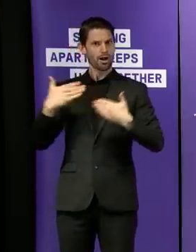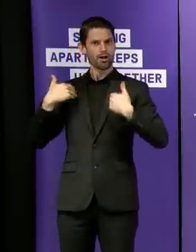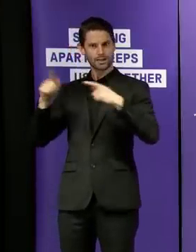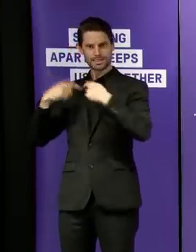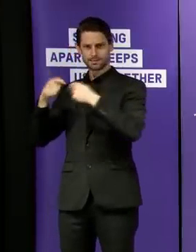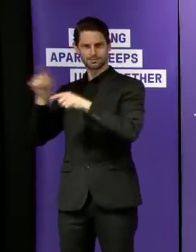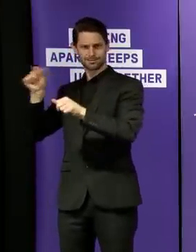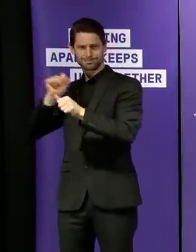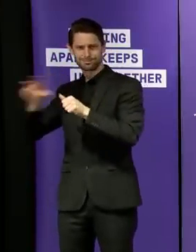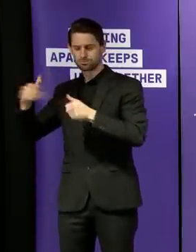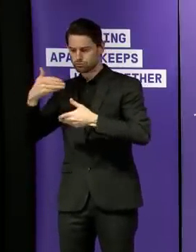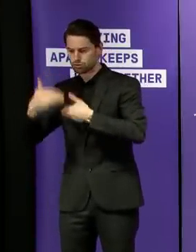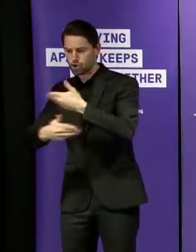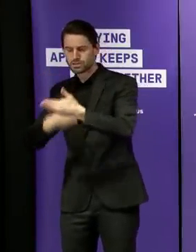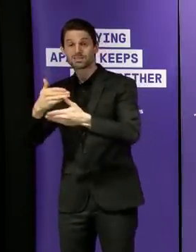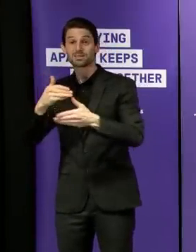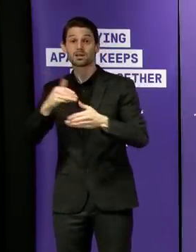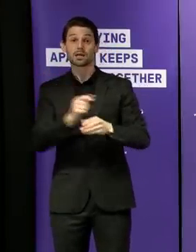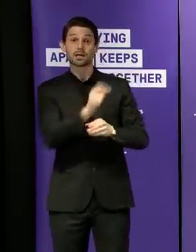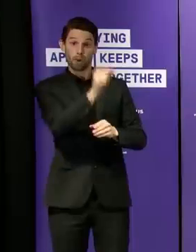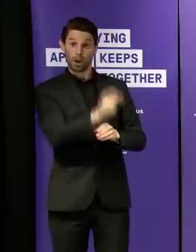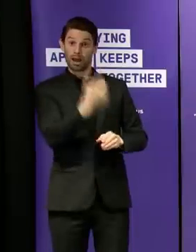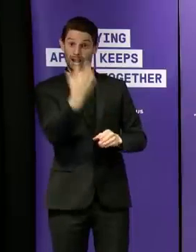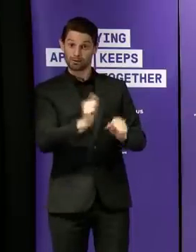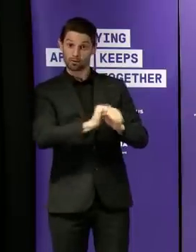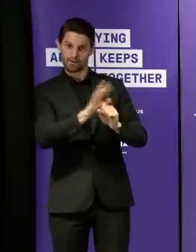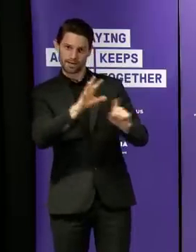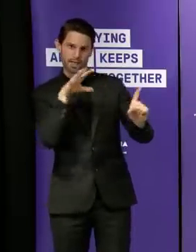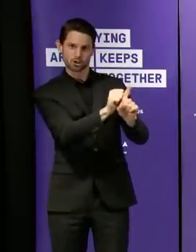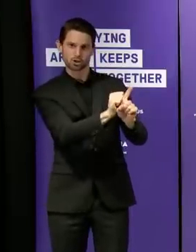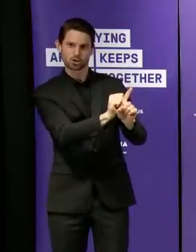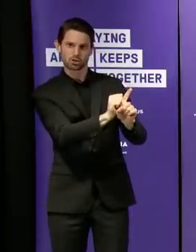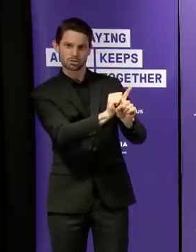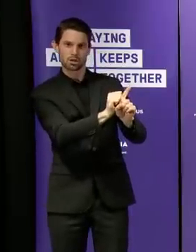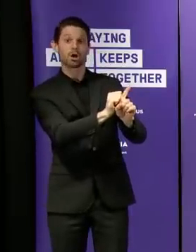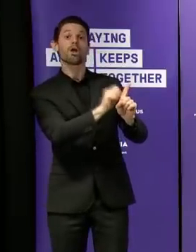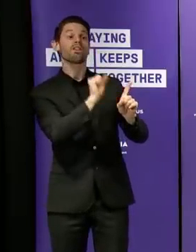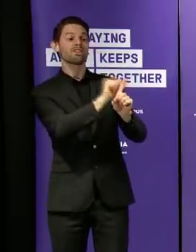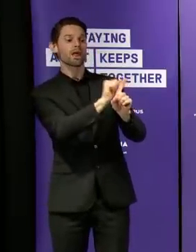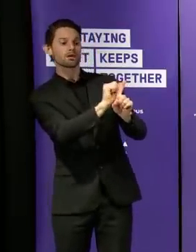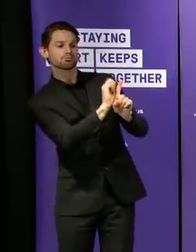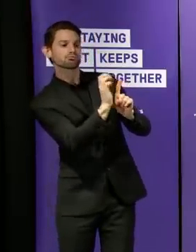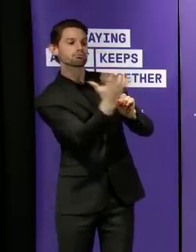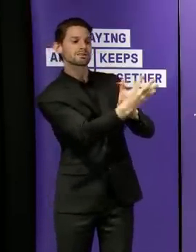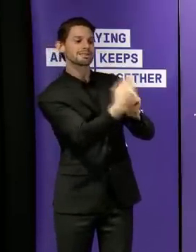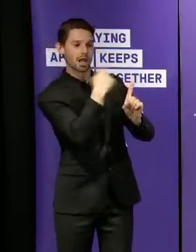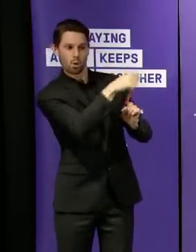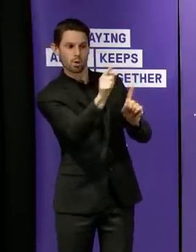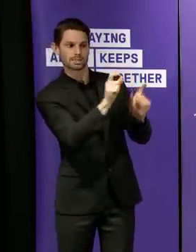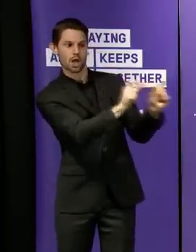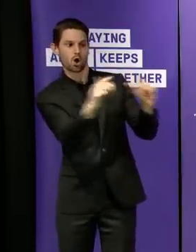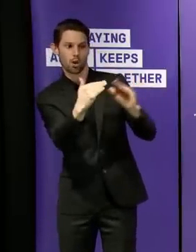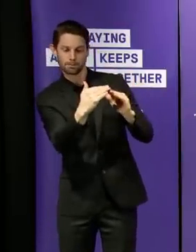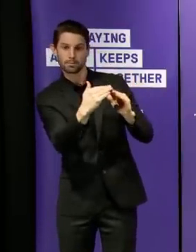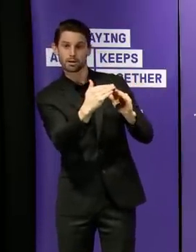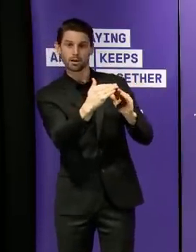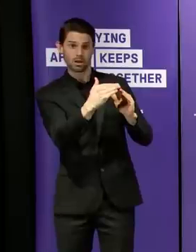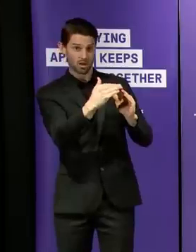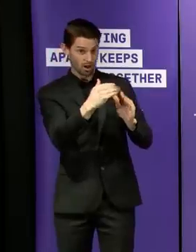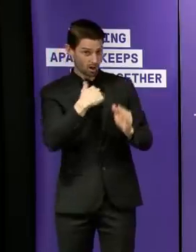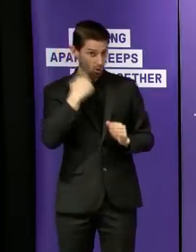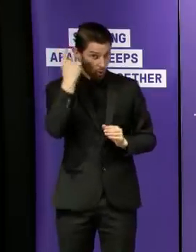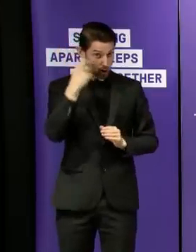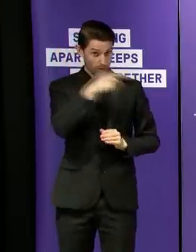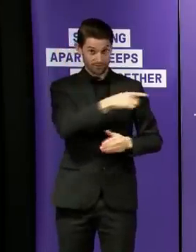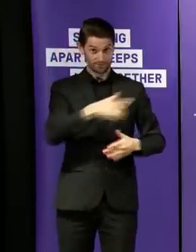testing, contact tracing, Yes. and also infection prevention control in high-risk settings. Yes. How are you guaranteeing that all